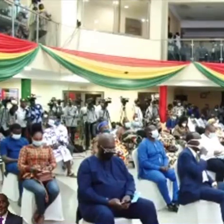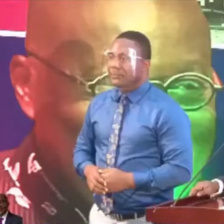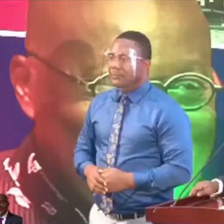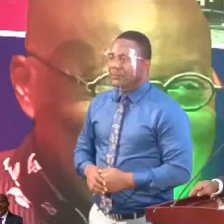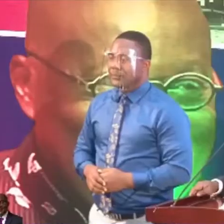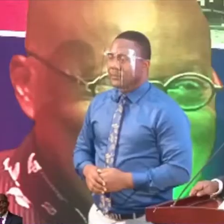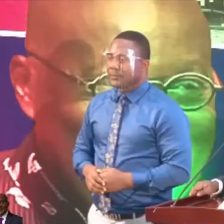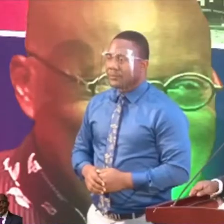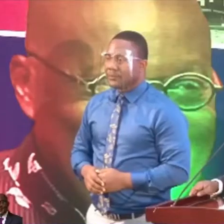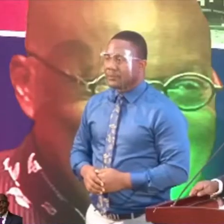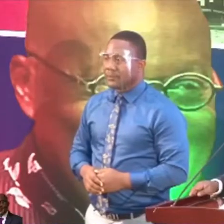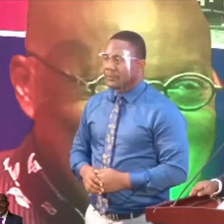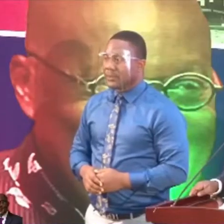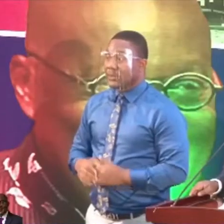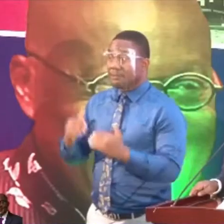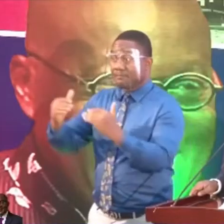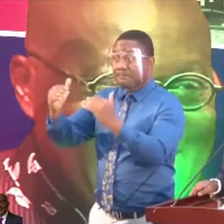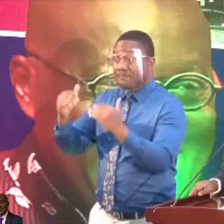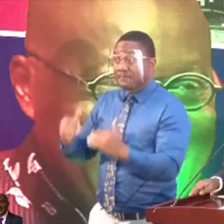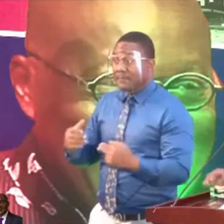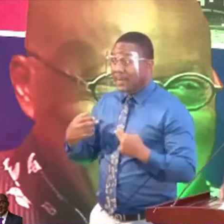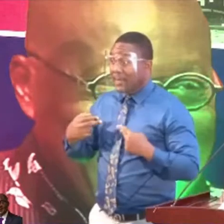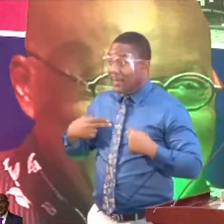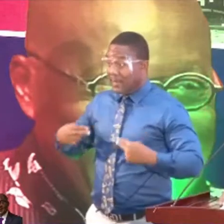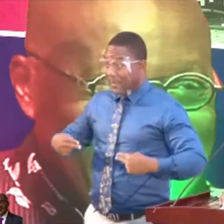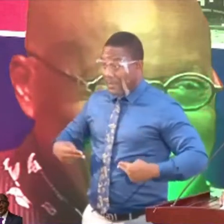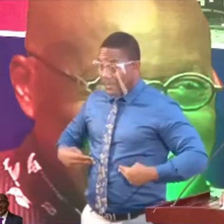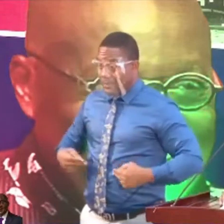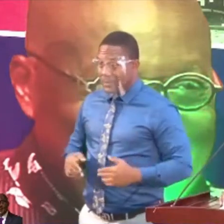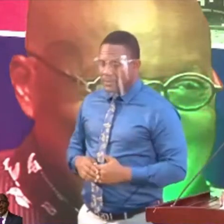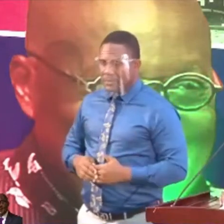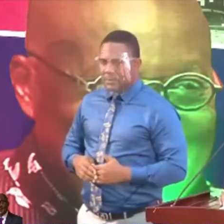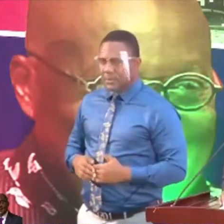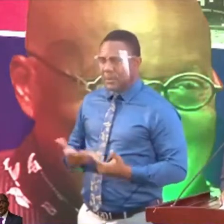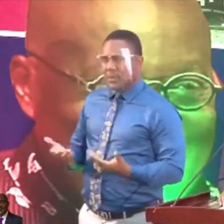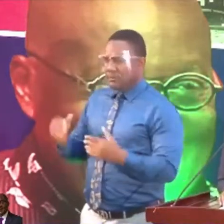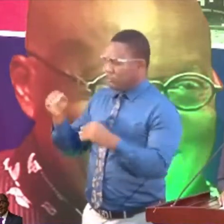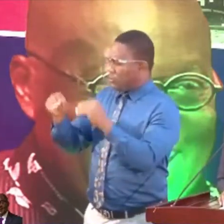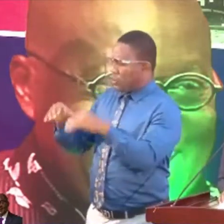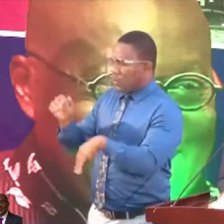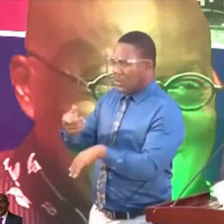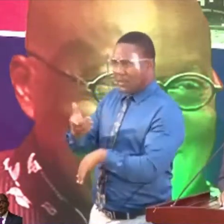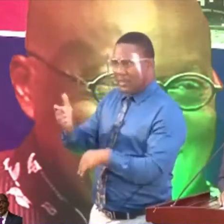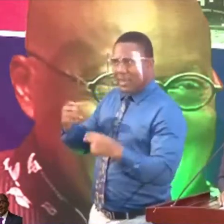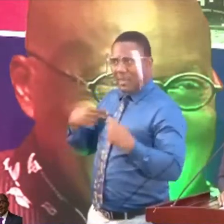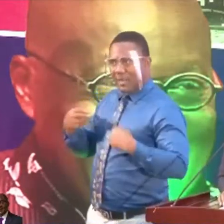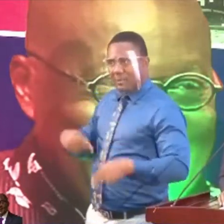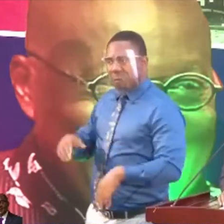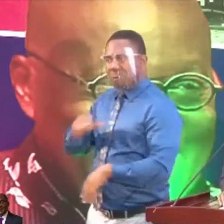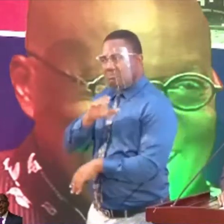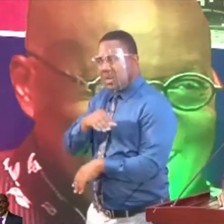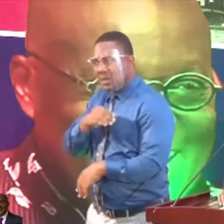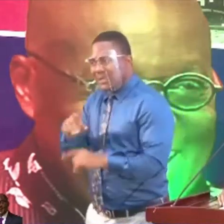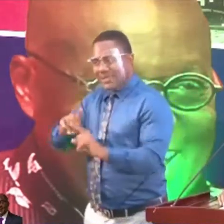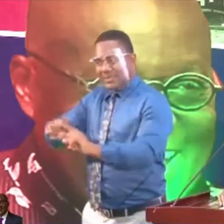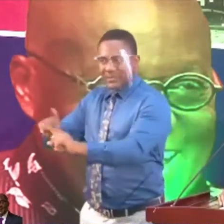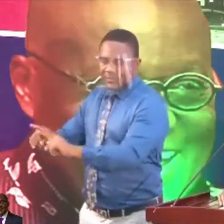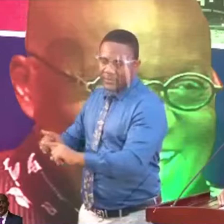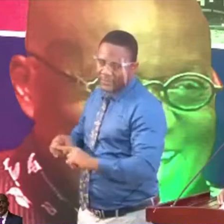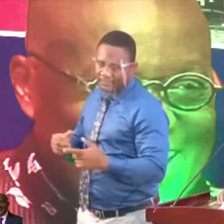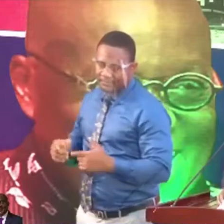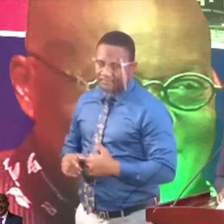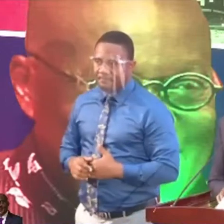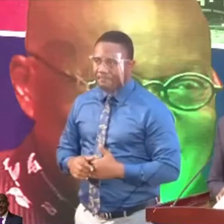Now we move to healthcare. Our investment in health infrastructure is trying to respond to several